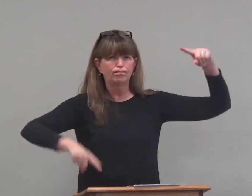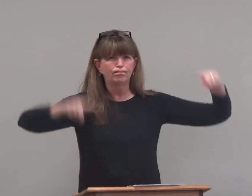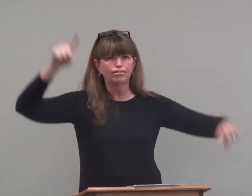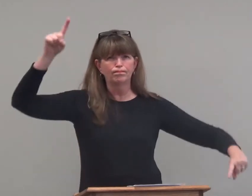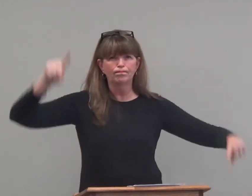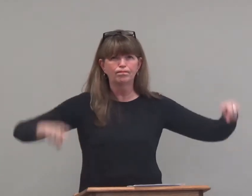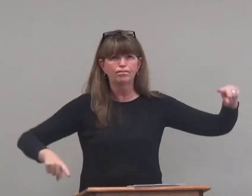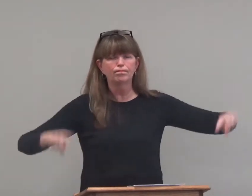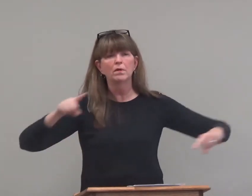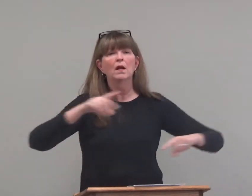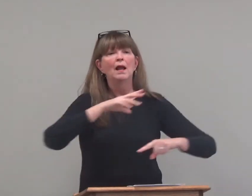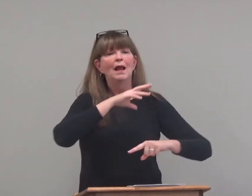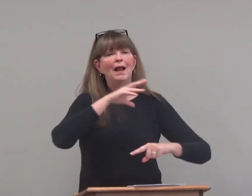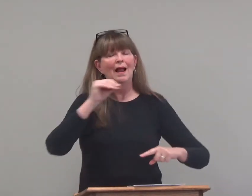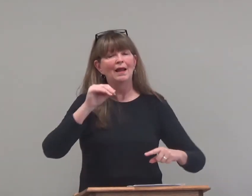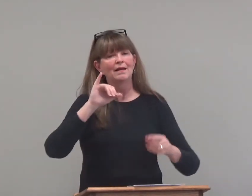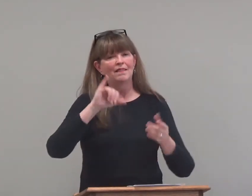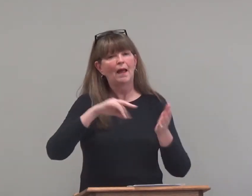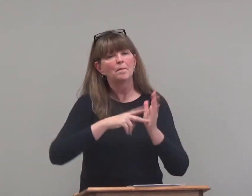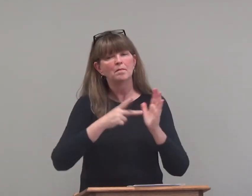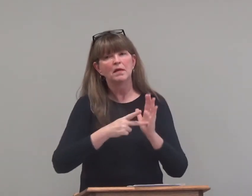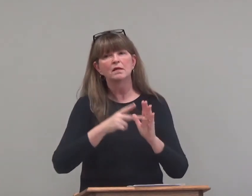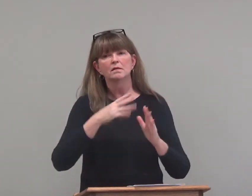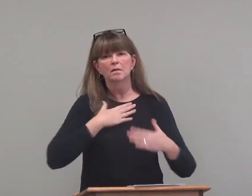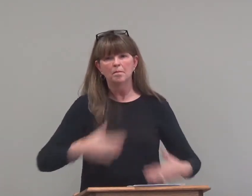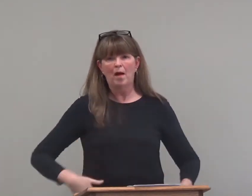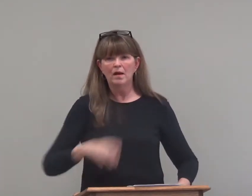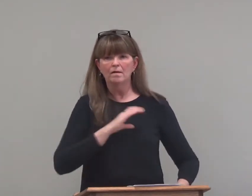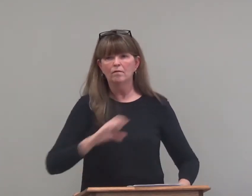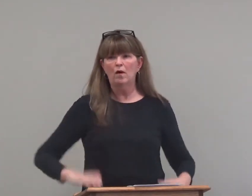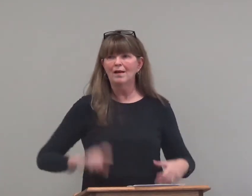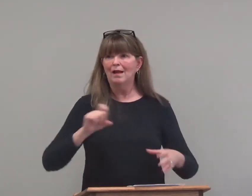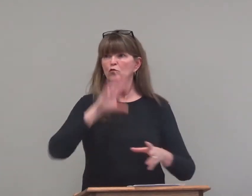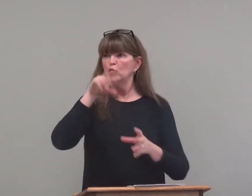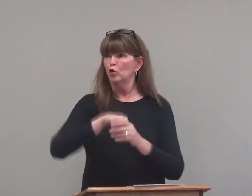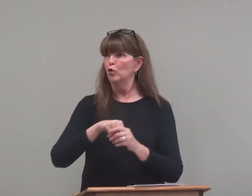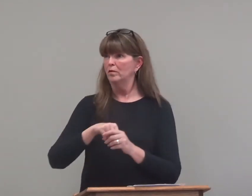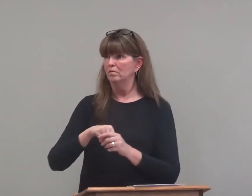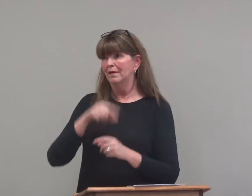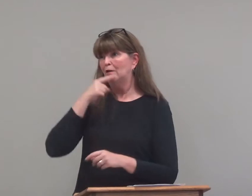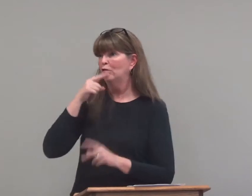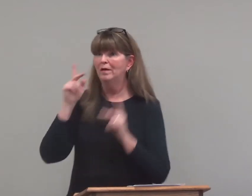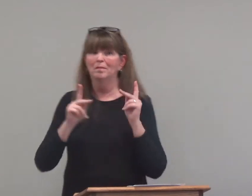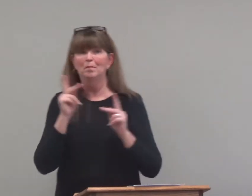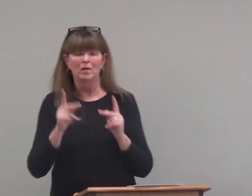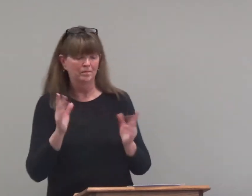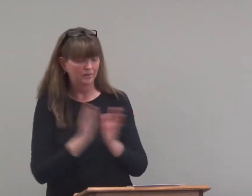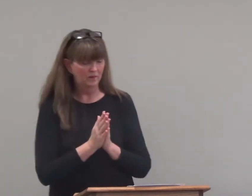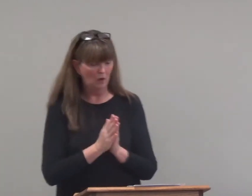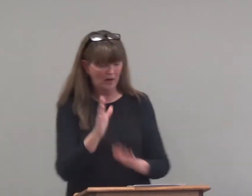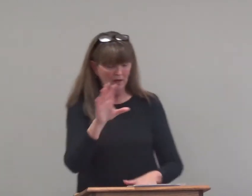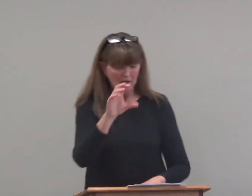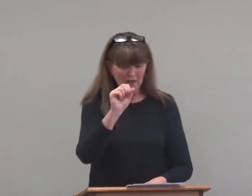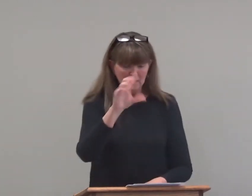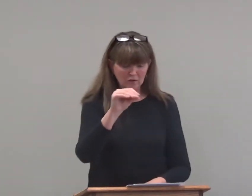only. There's such a variety within the community. And that means that the body of Christ has to include people who can hear